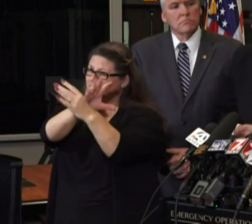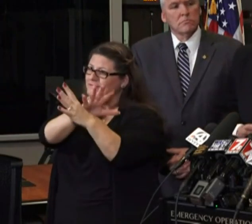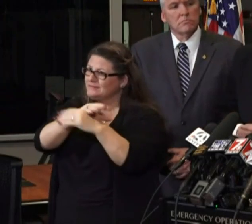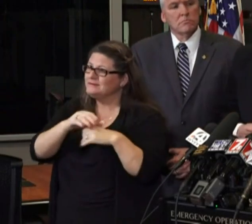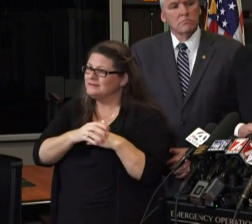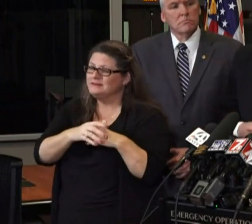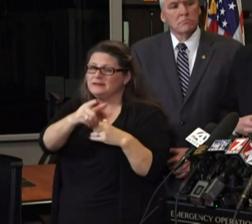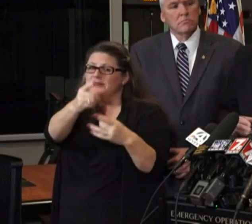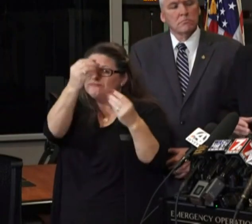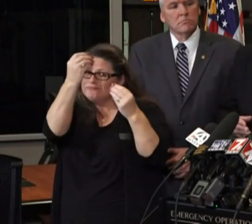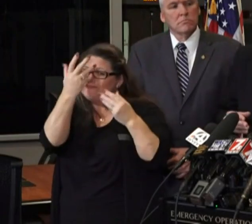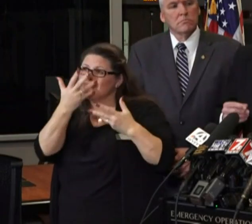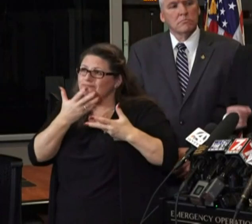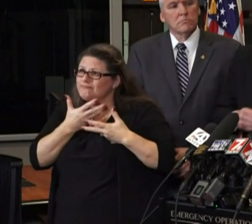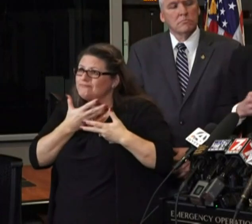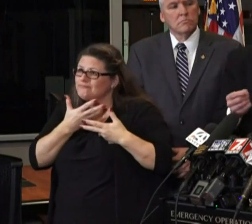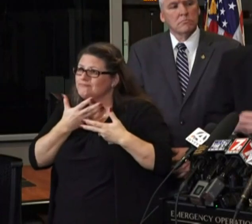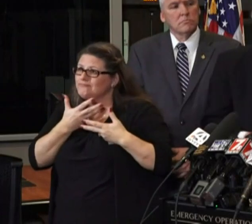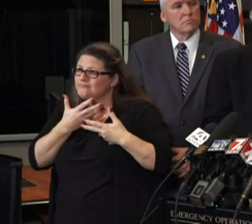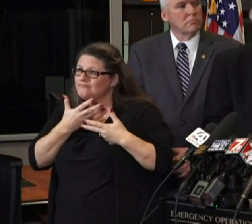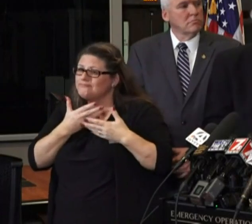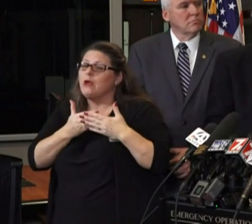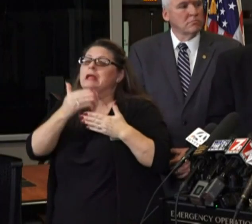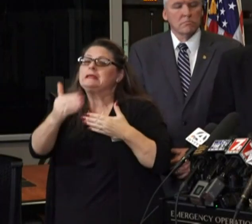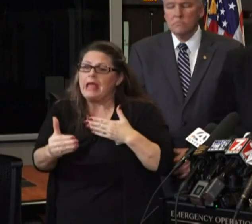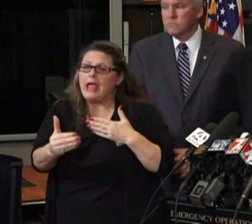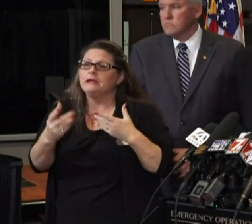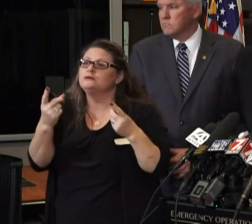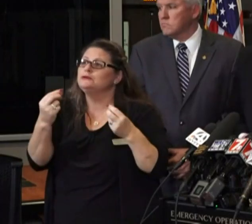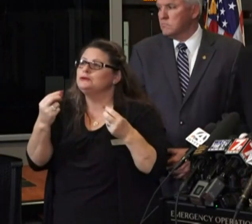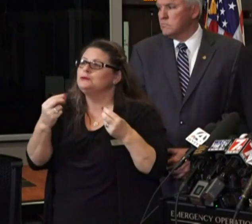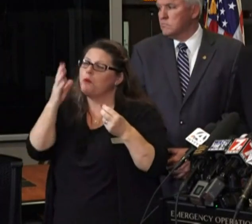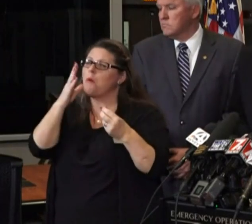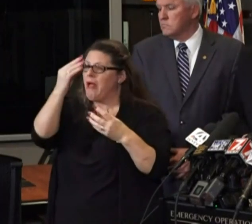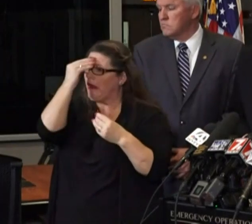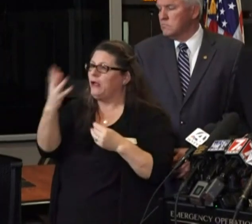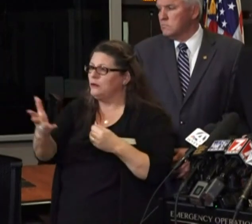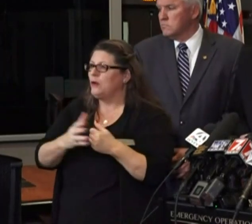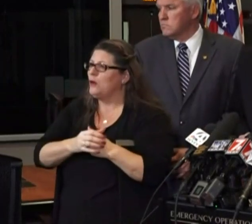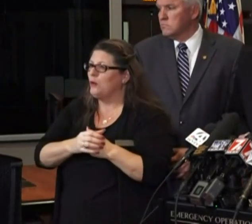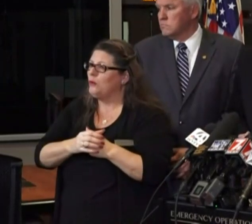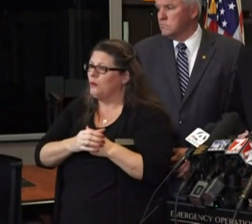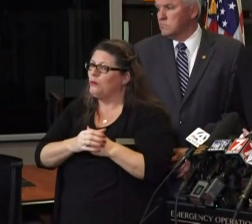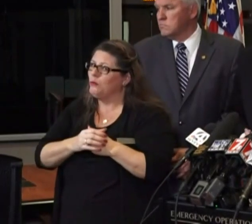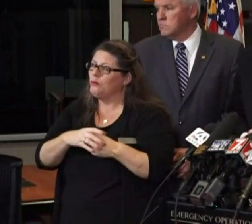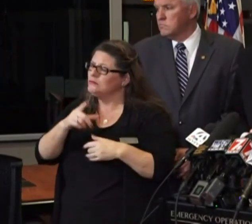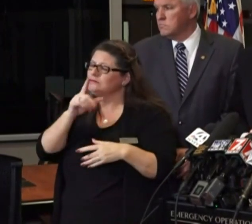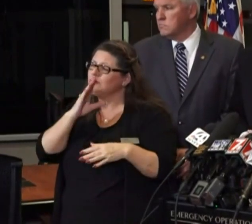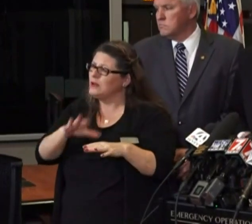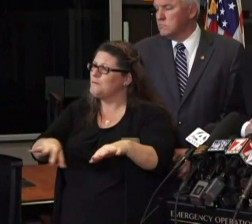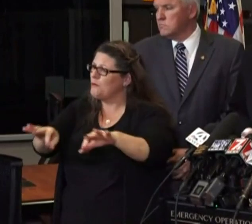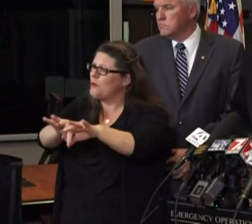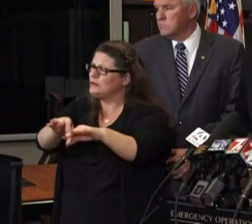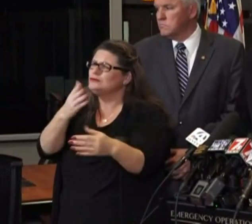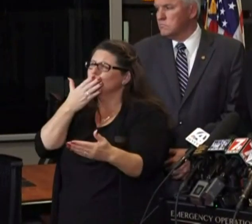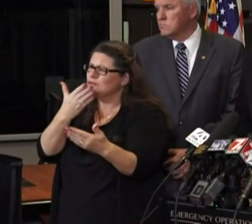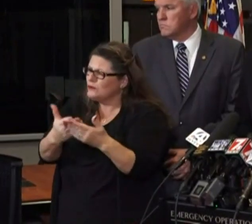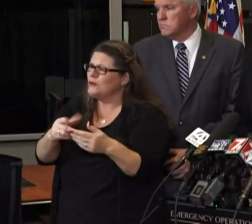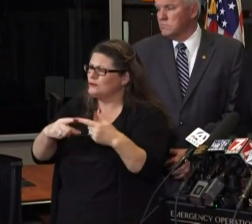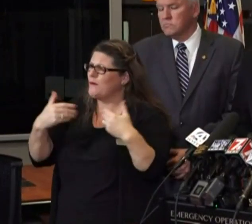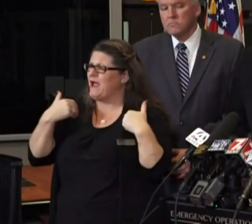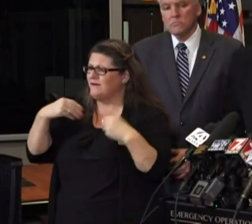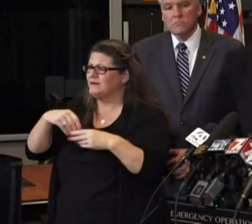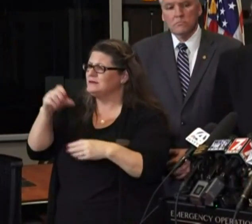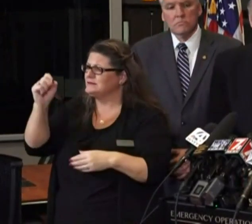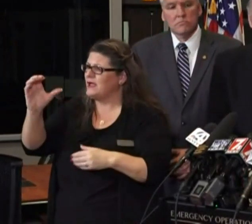information are, then the next step can be taken. So that's a very important thing that we have here in the